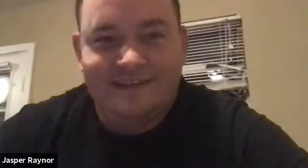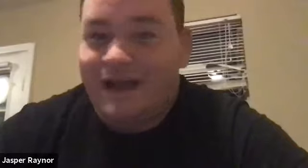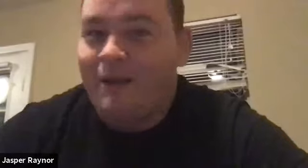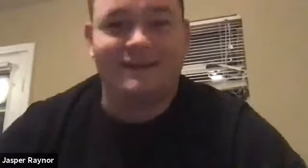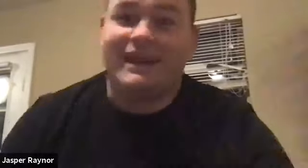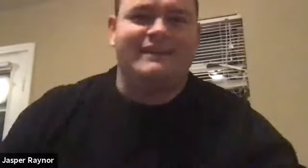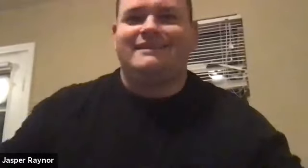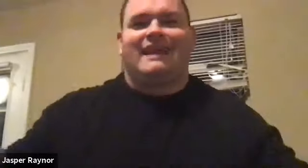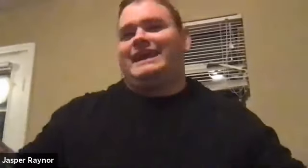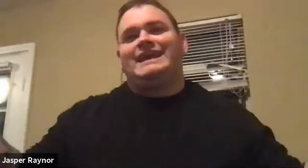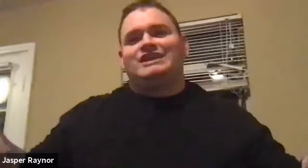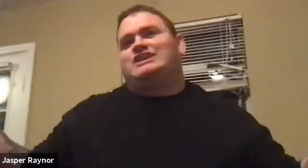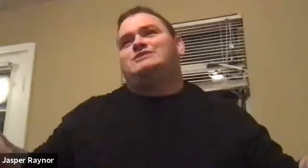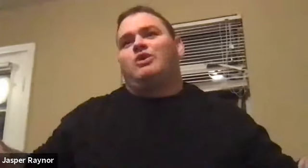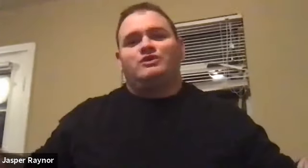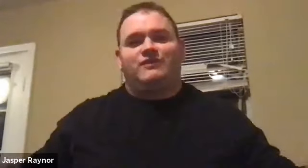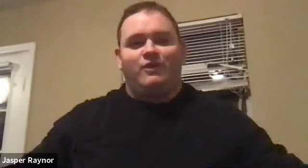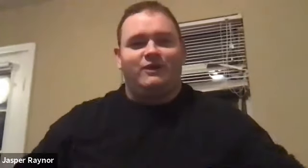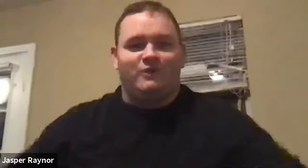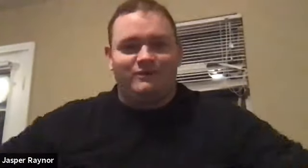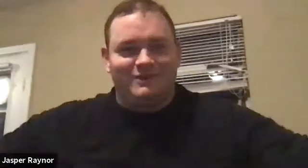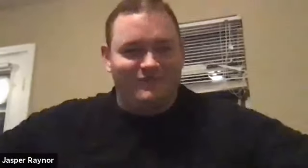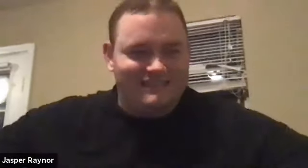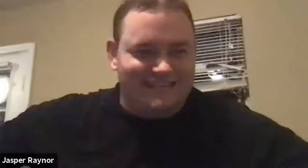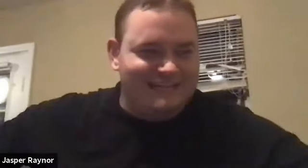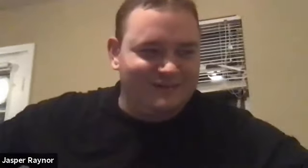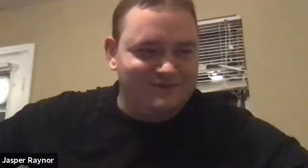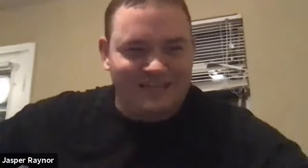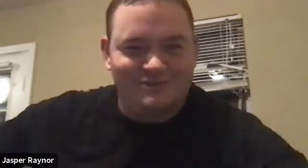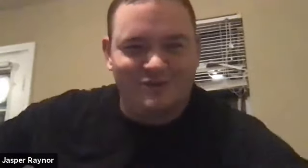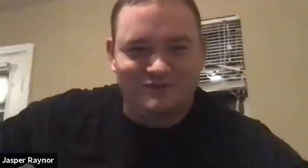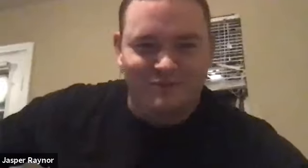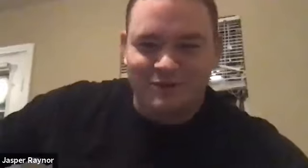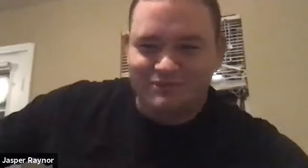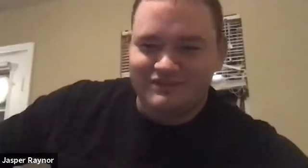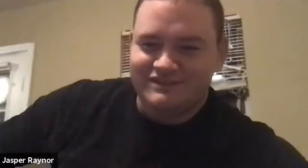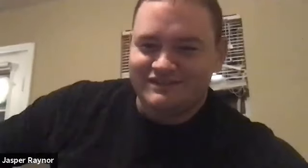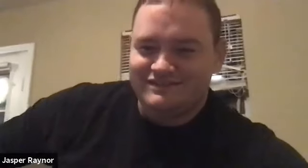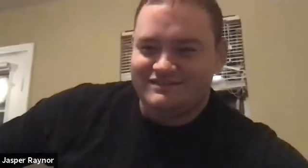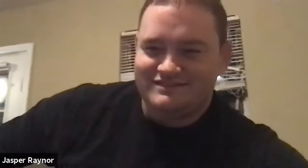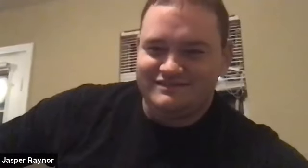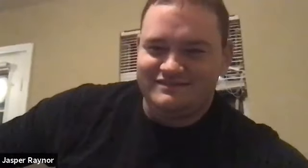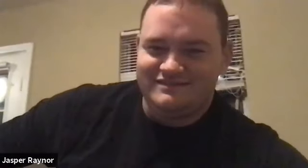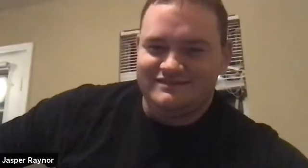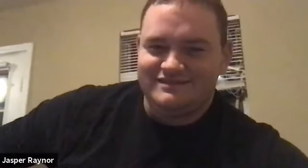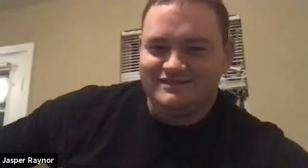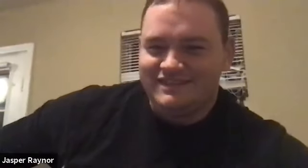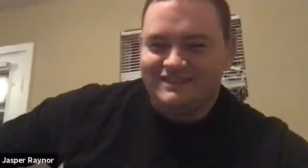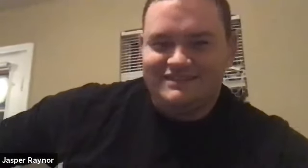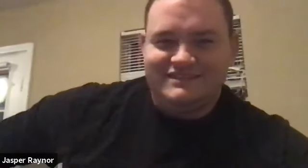I mean, English has words for it. Well, you don't think sign language has words for poop? Hilarious. It's